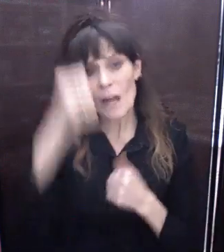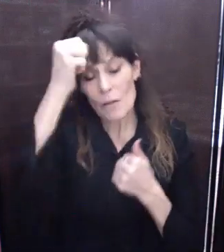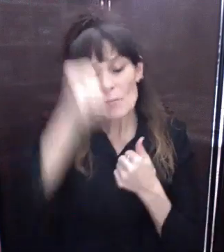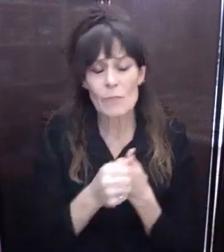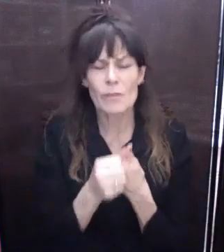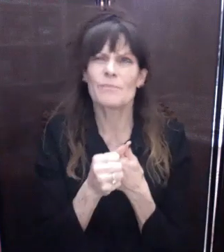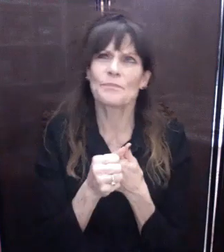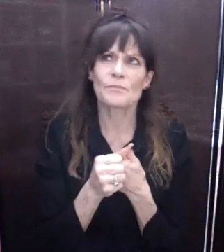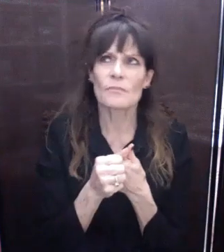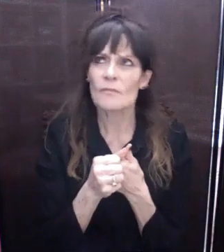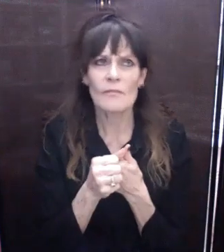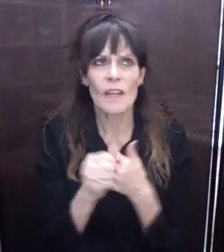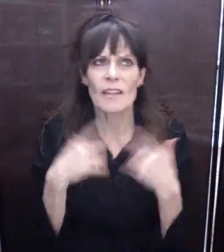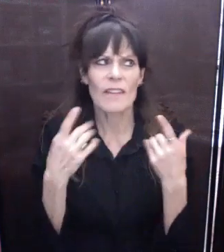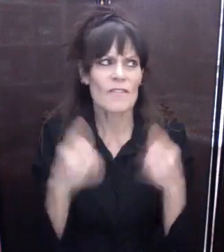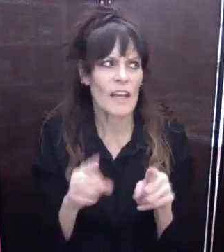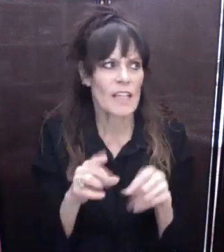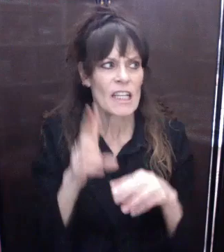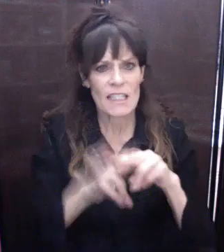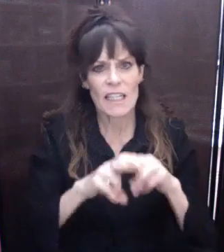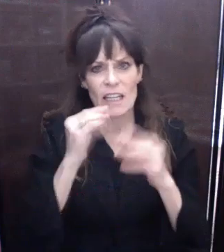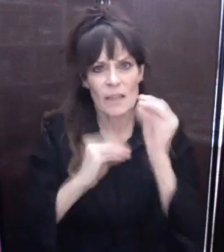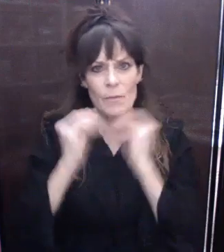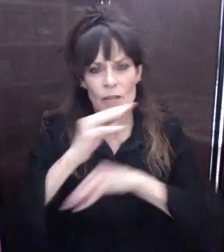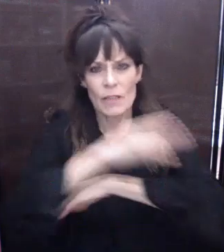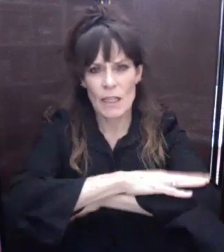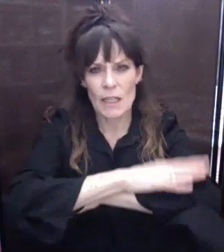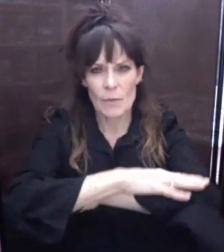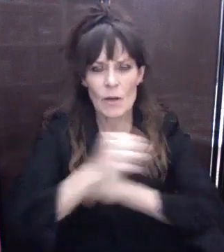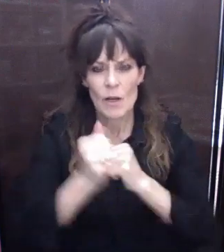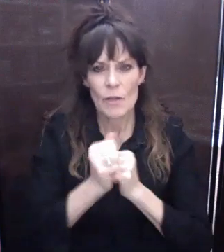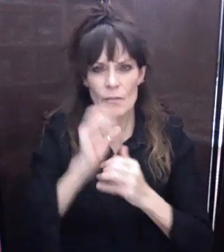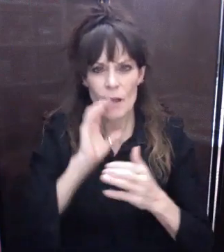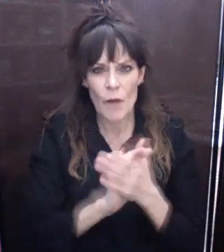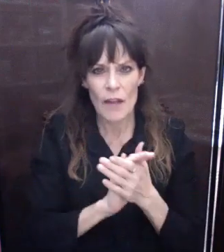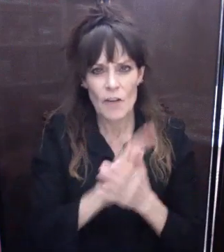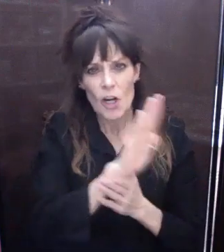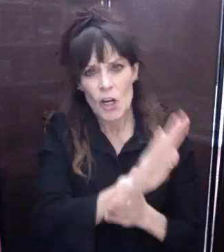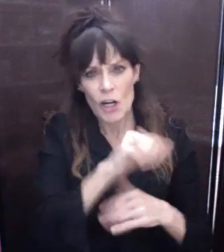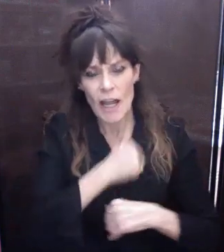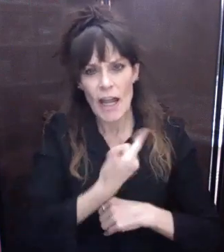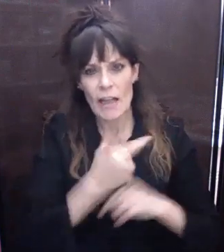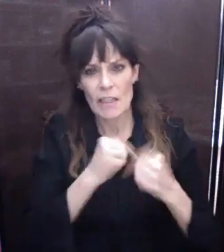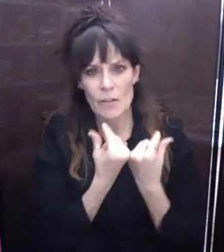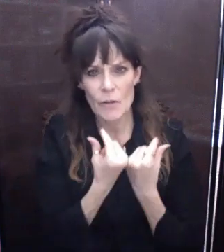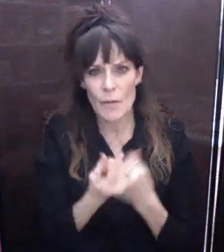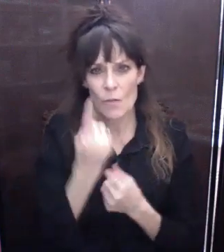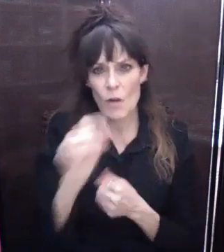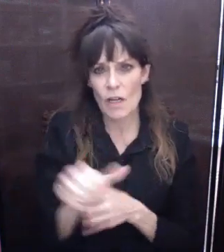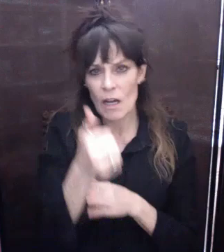of the event is sitting at that banquet table with my wife's Al-Anon group and one other guy, Eddie, and I thought Eddie